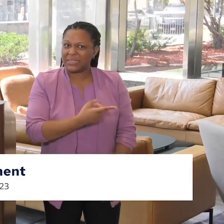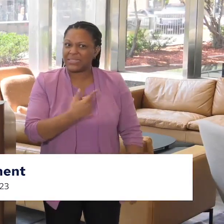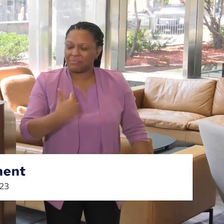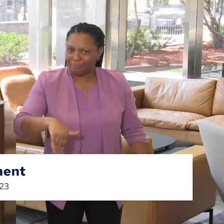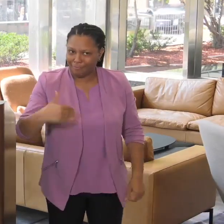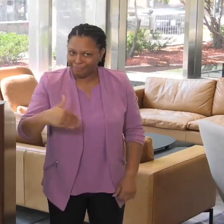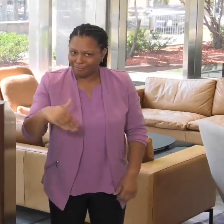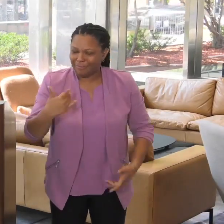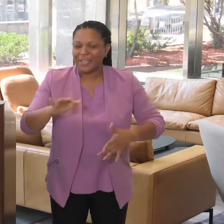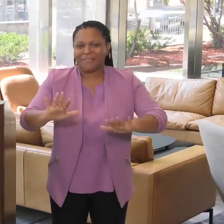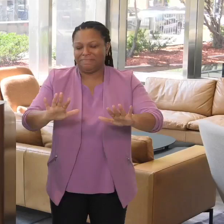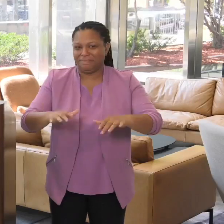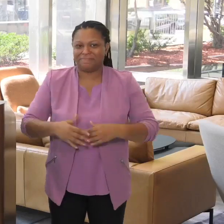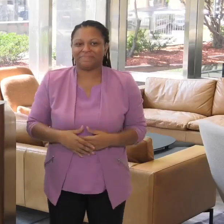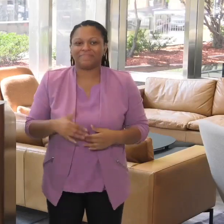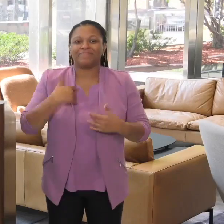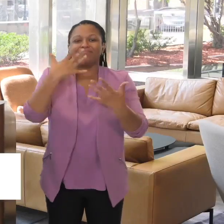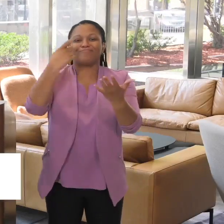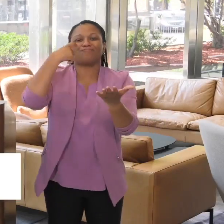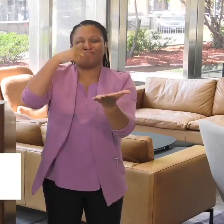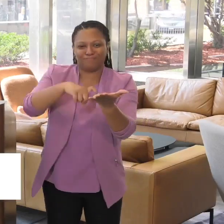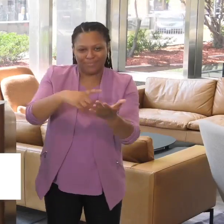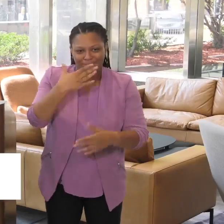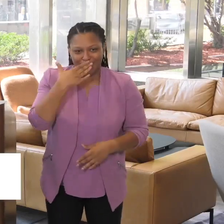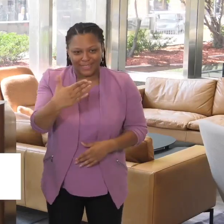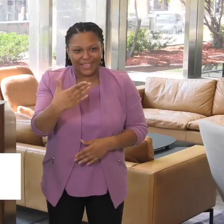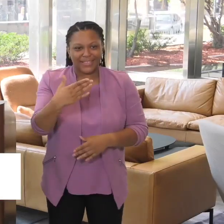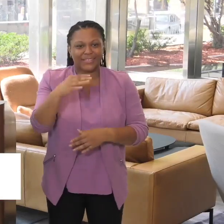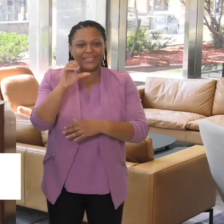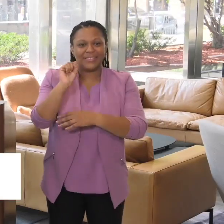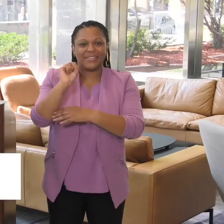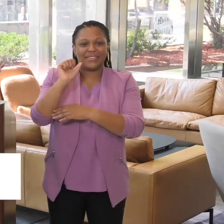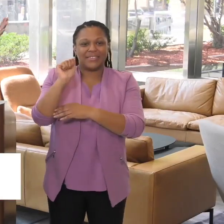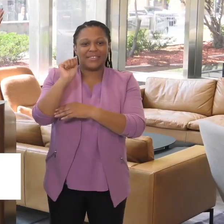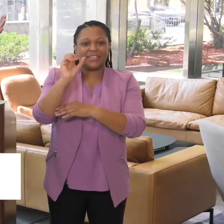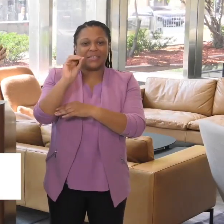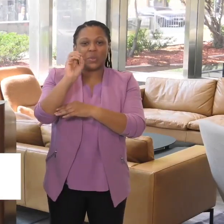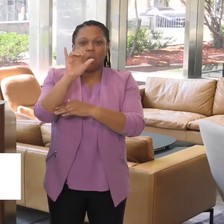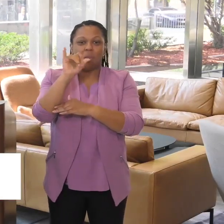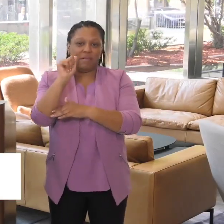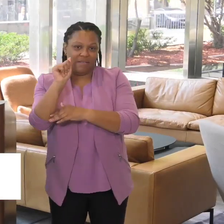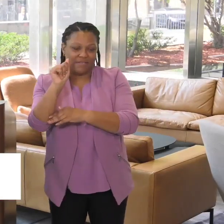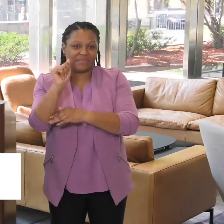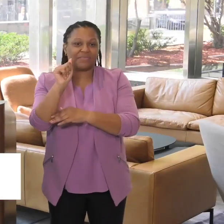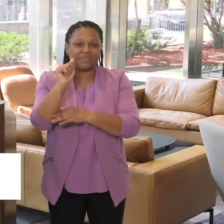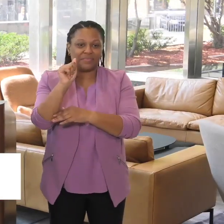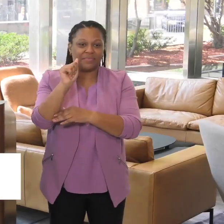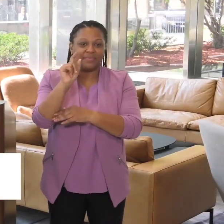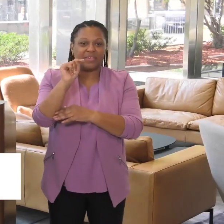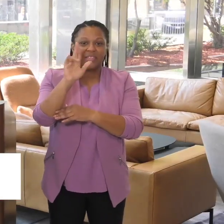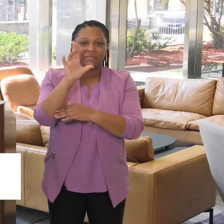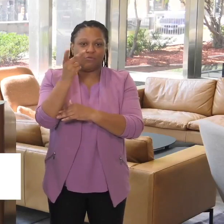but I do want to acknowledge and thank Saliyah Tucker from Senator Smith's office, who's here with us as well.